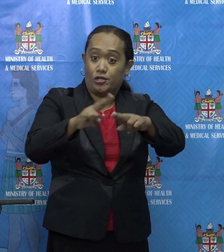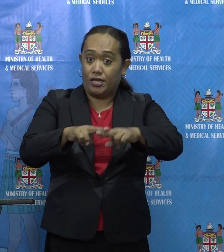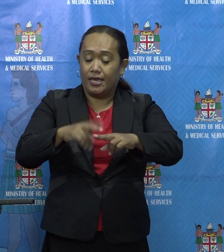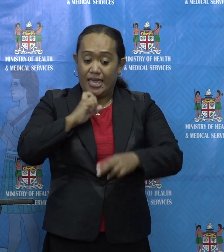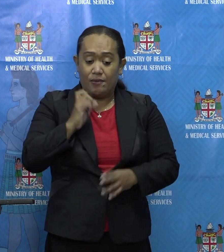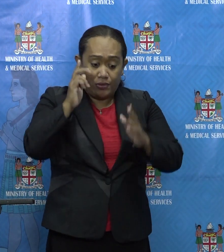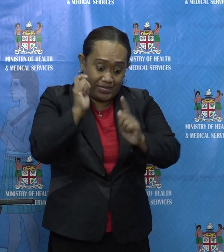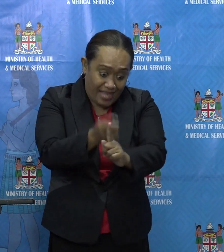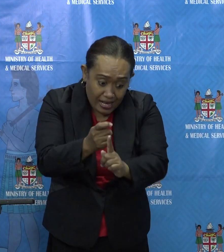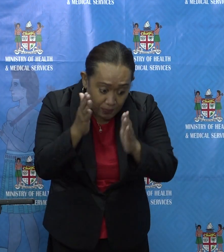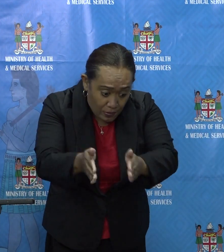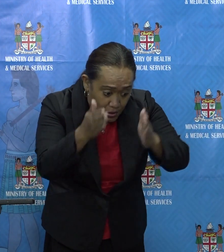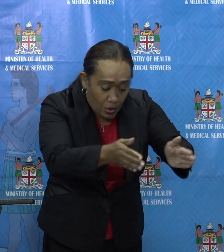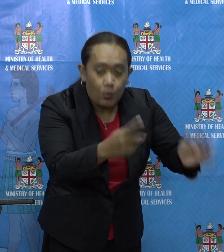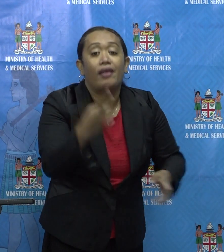more cases and